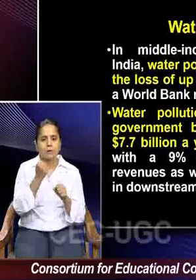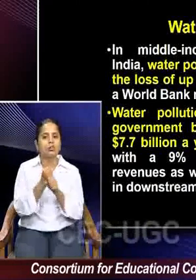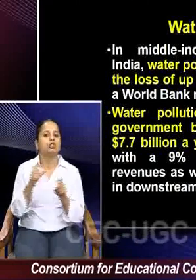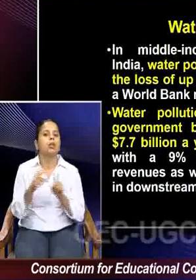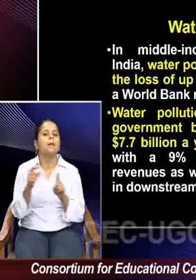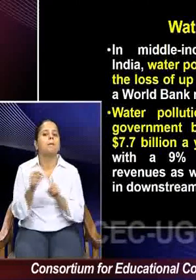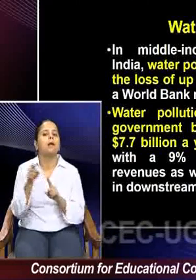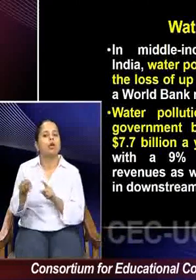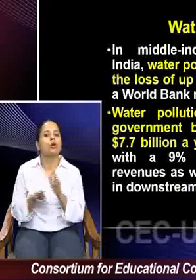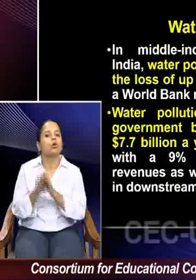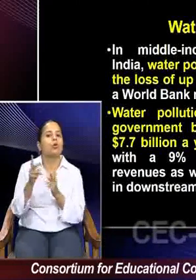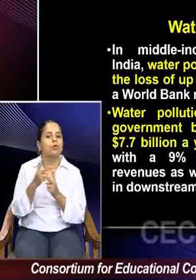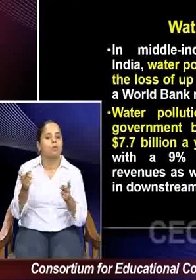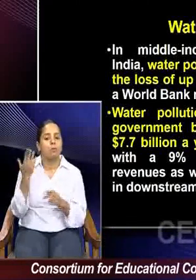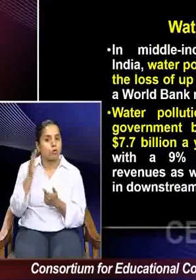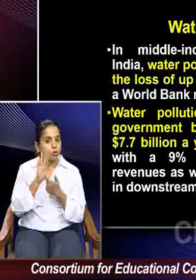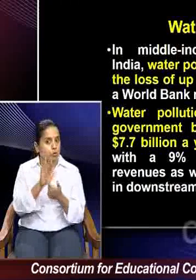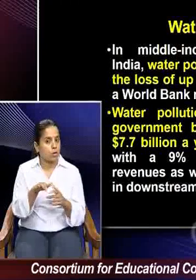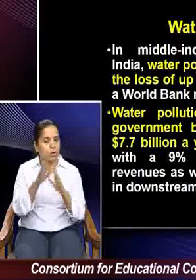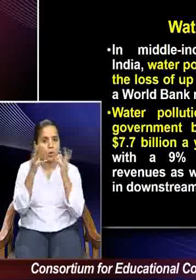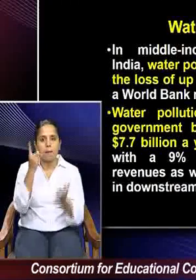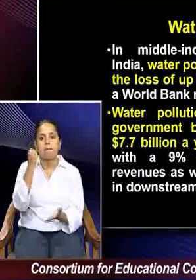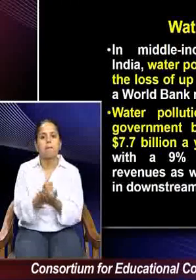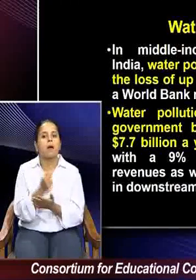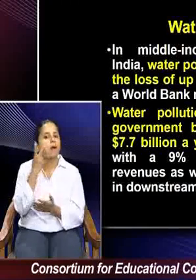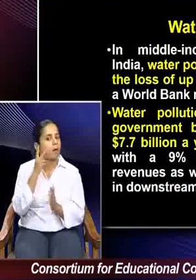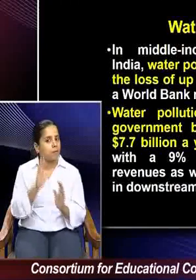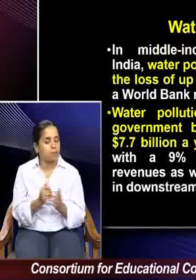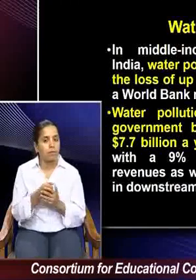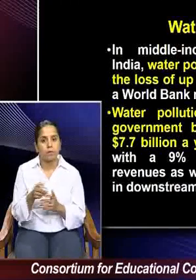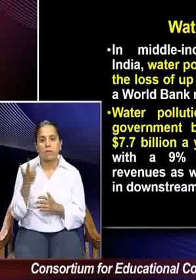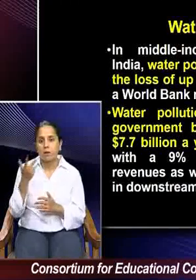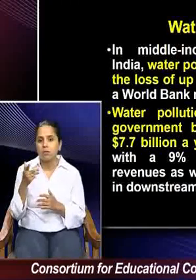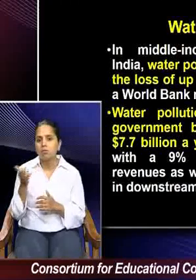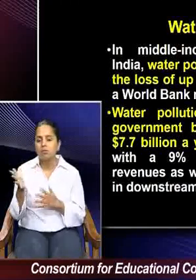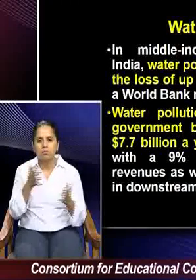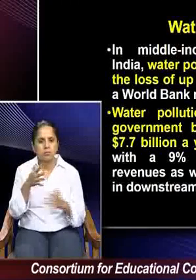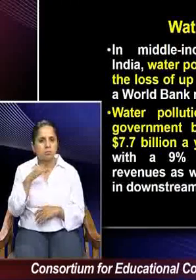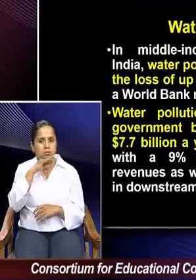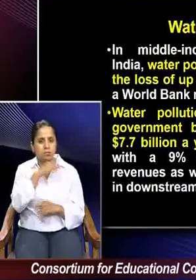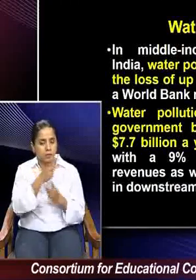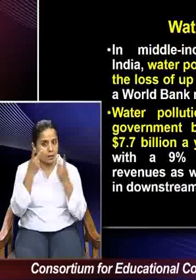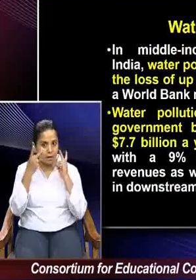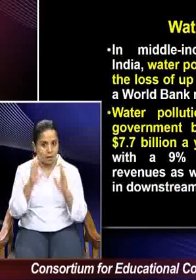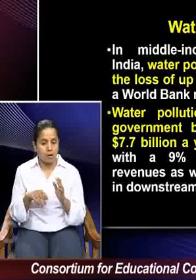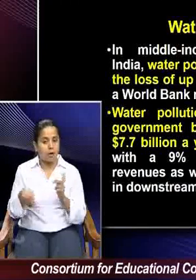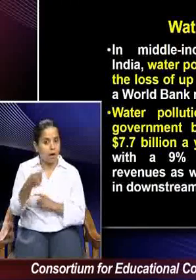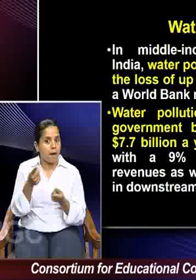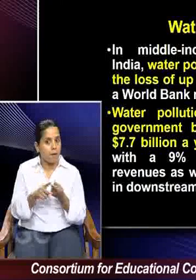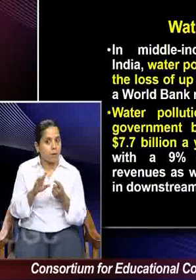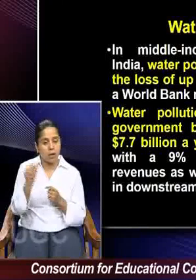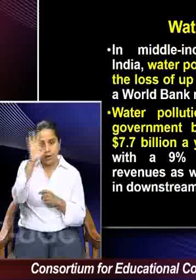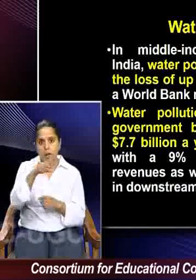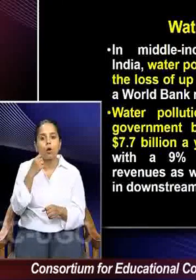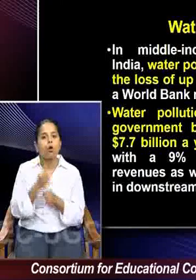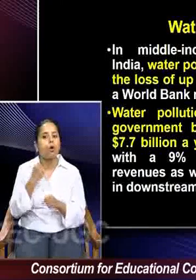growth. That was pointed out by World Bank. And the water pollution costs Indian